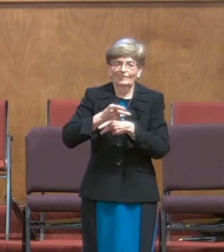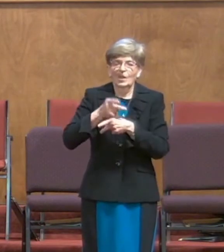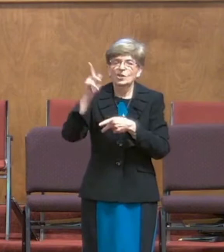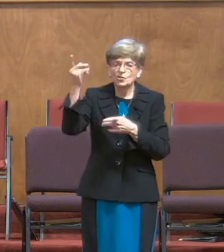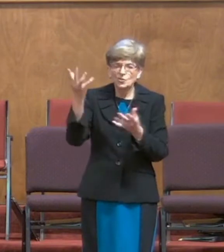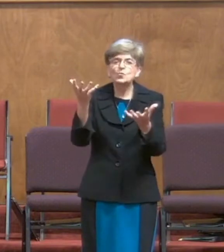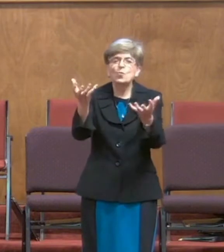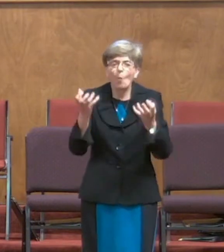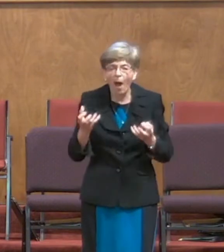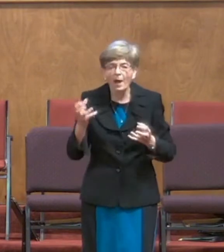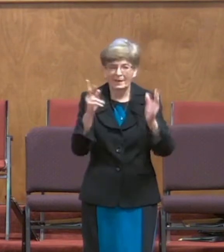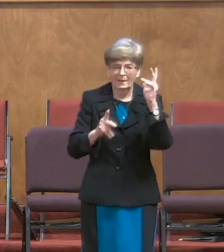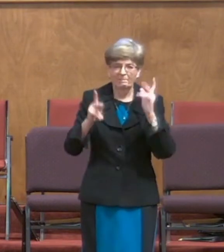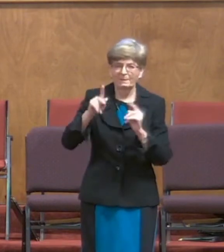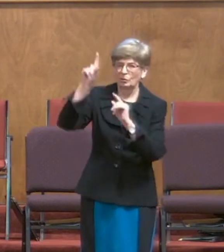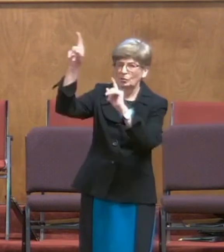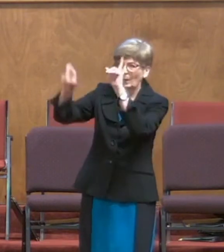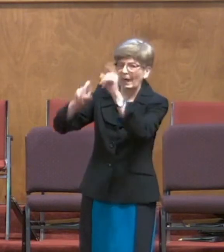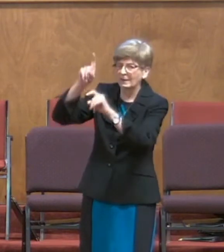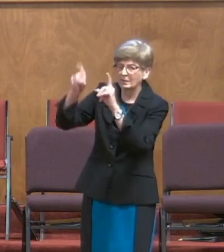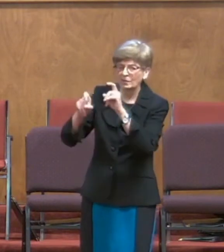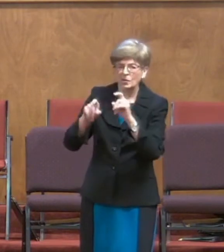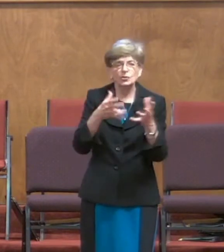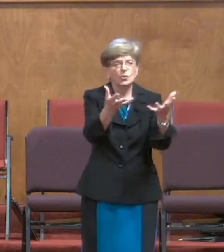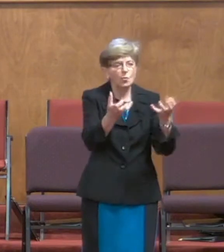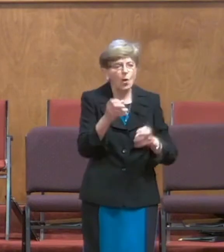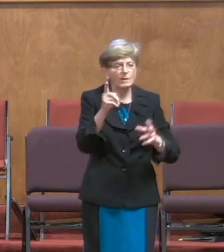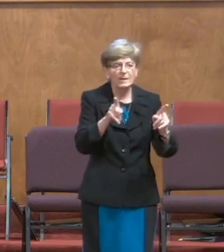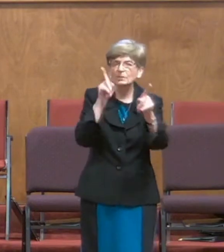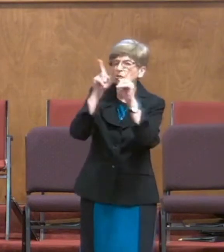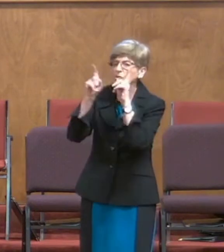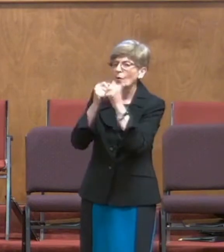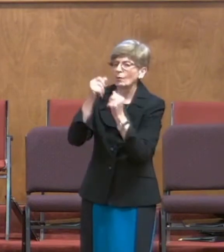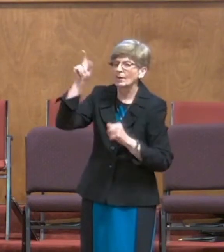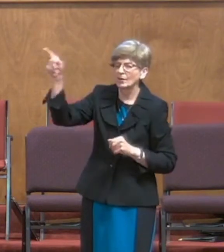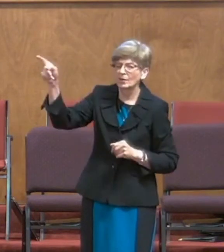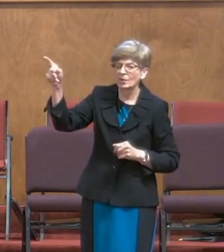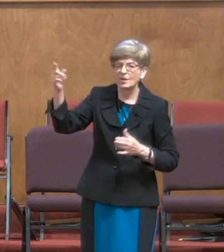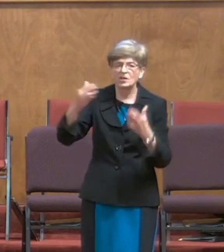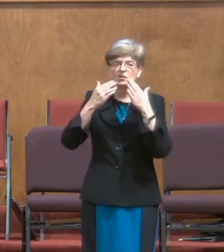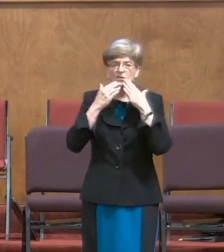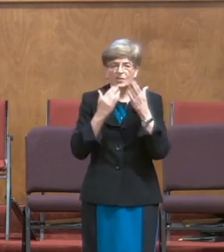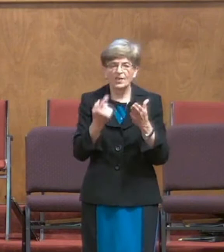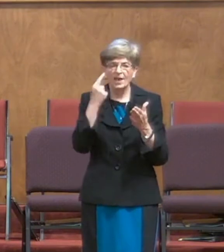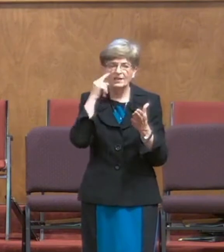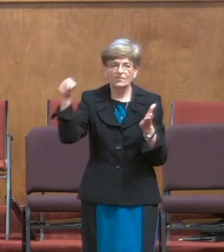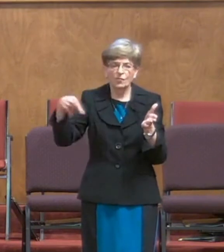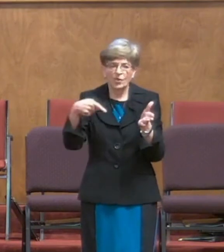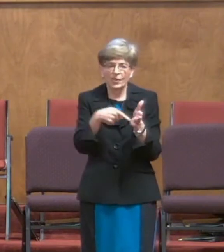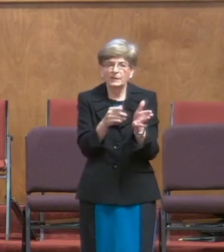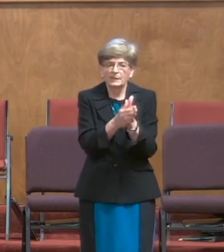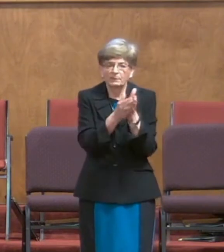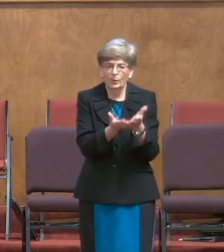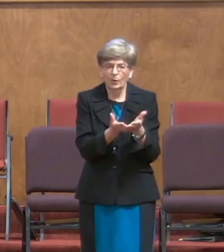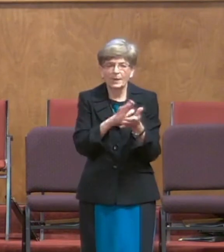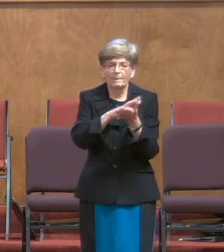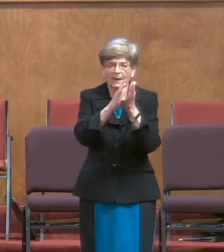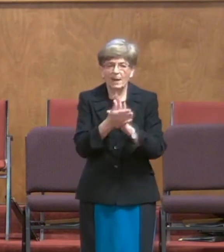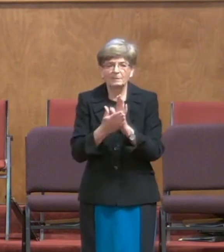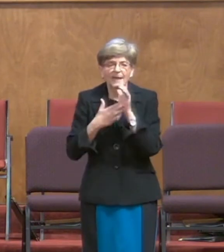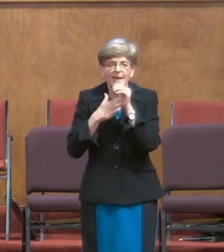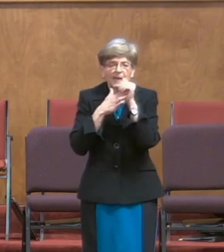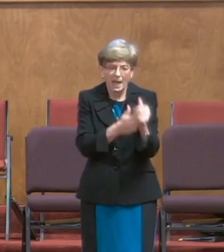you and to converse with you. I'm so thankful for this dialogue that we can lament and we